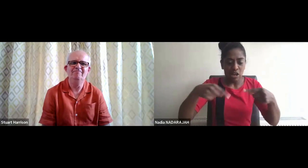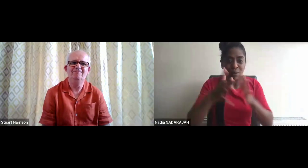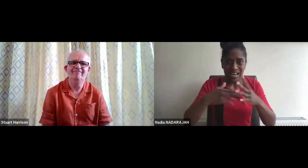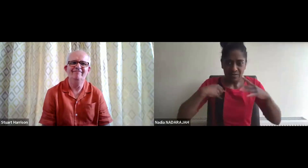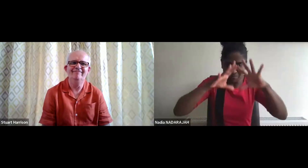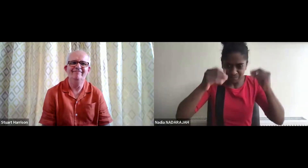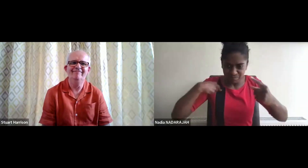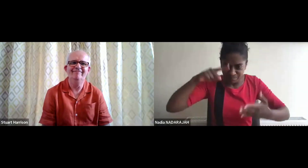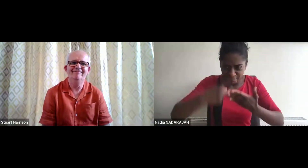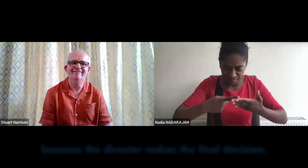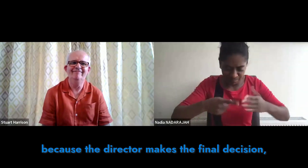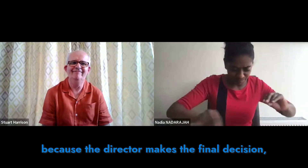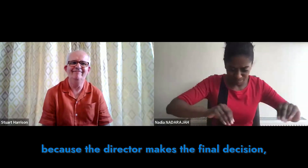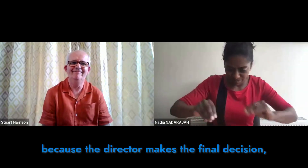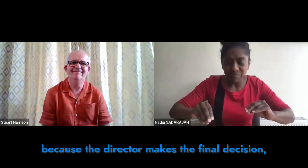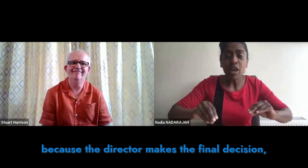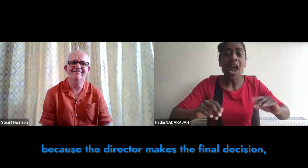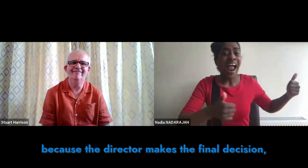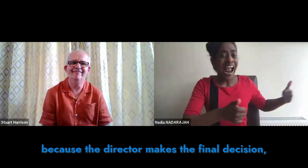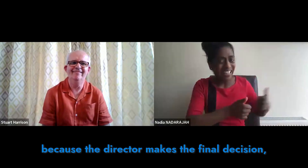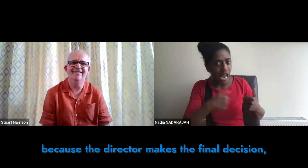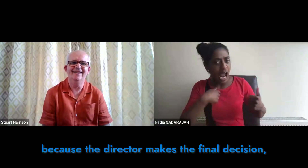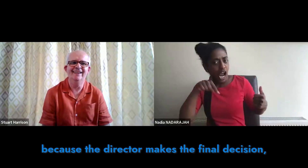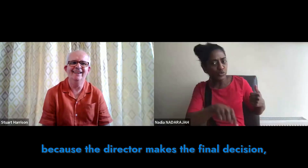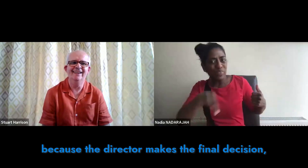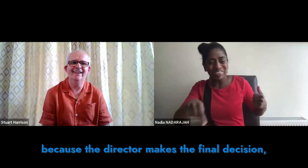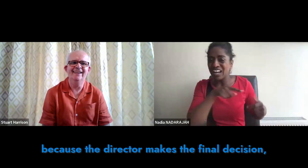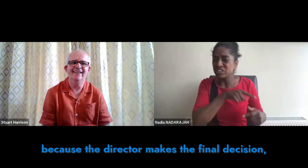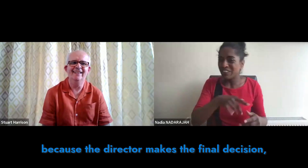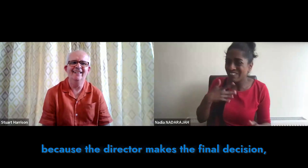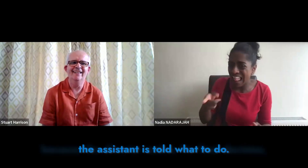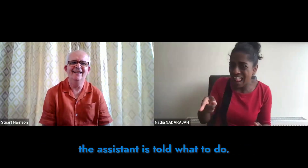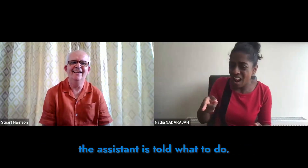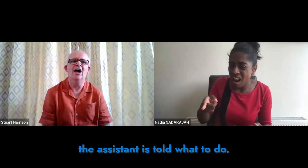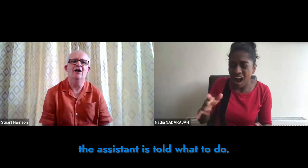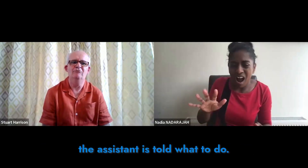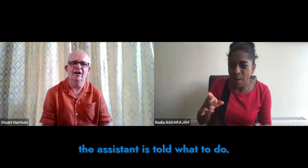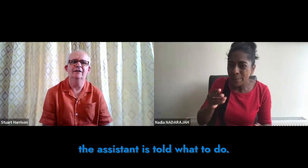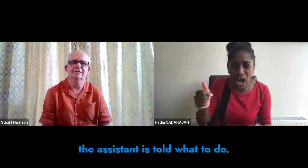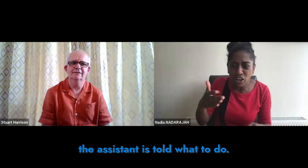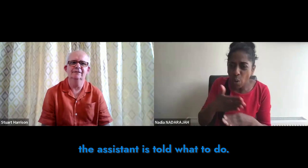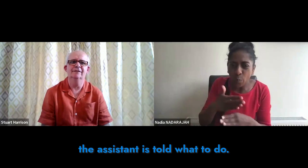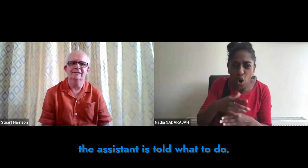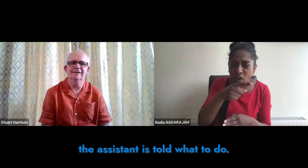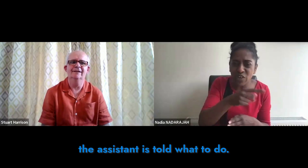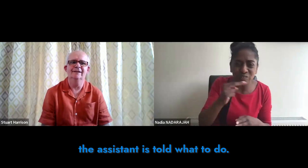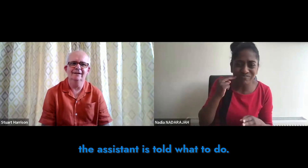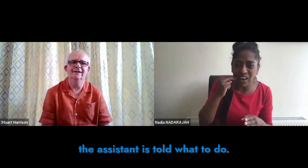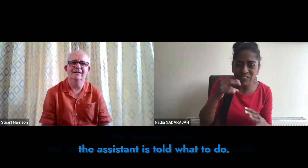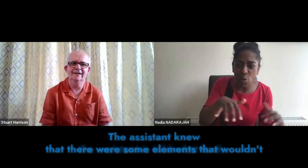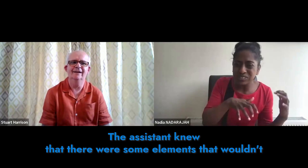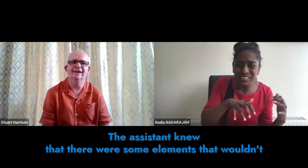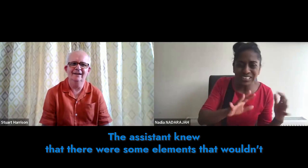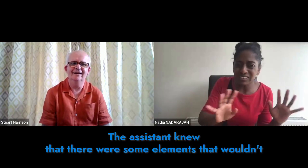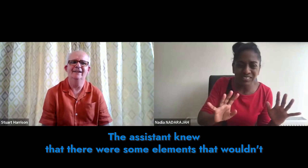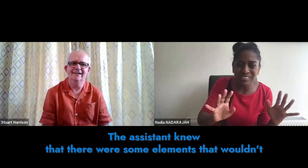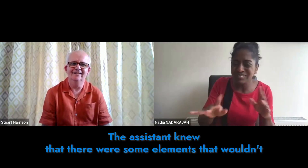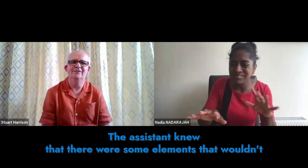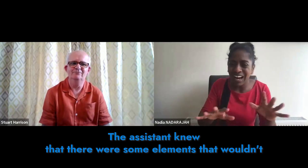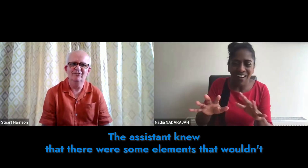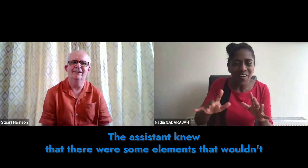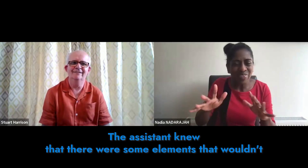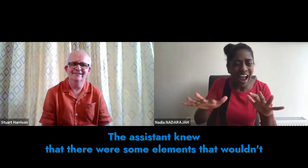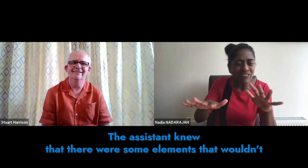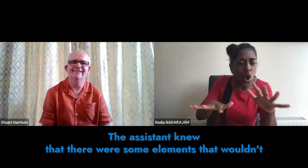position because the director makes the final decision. The assistant is told what to do. The